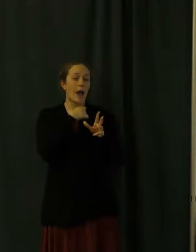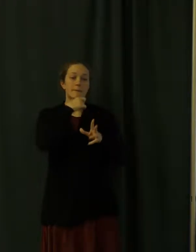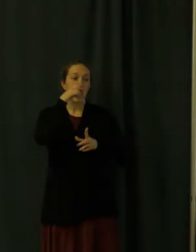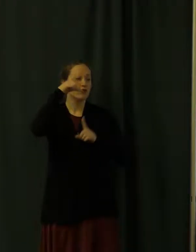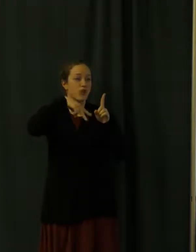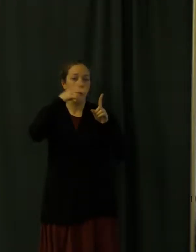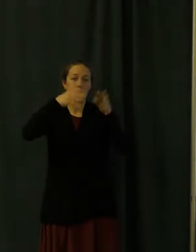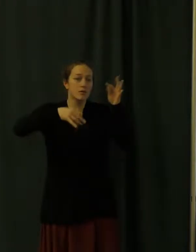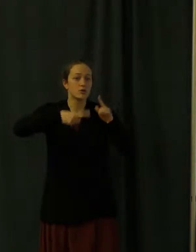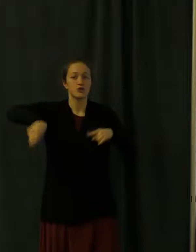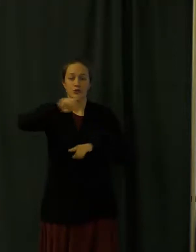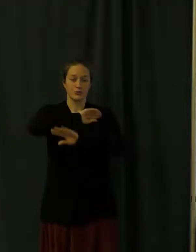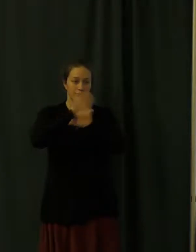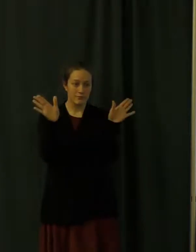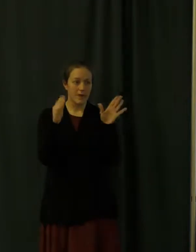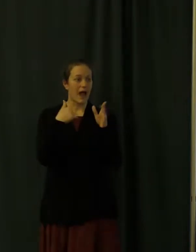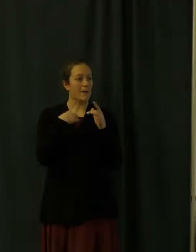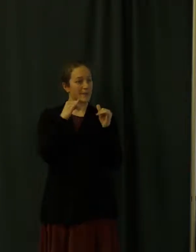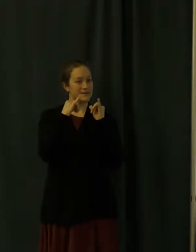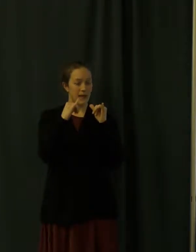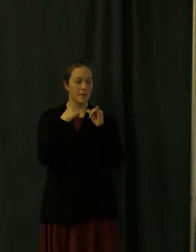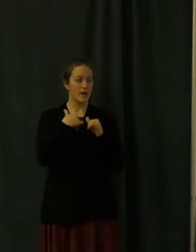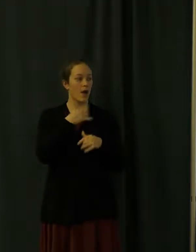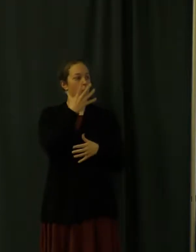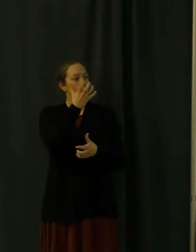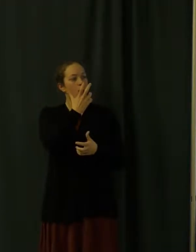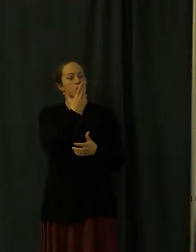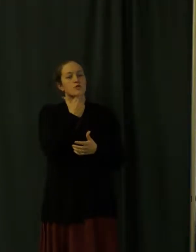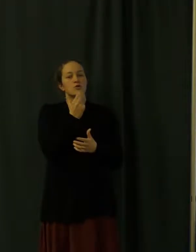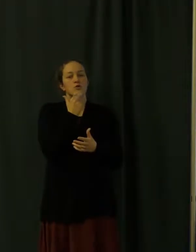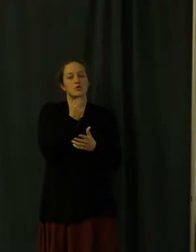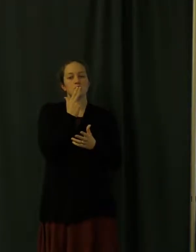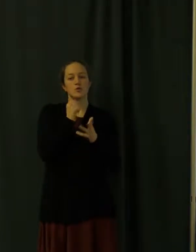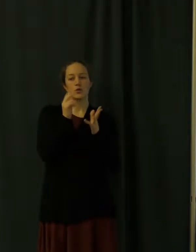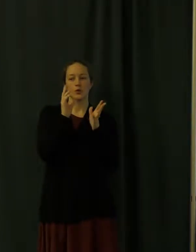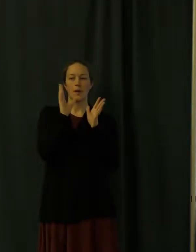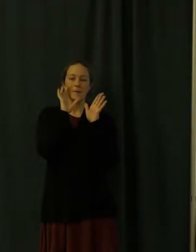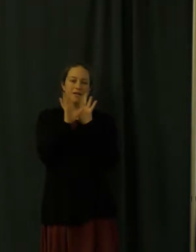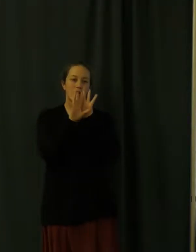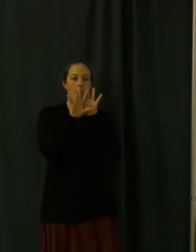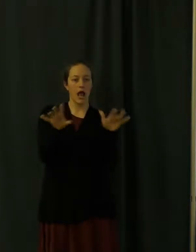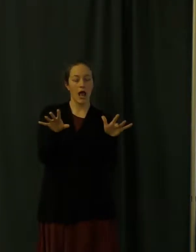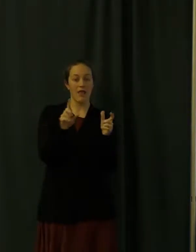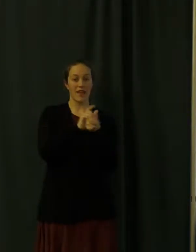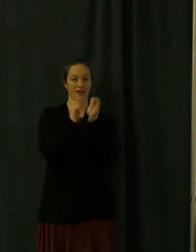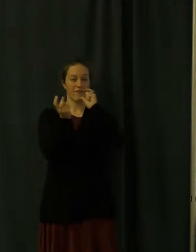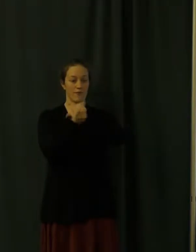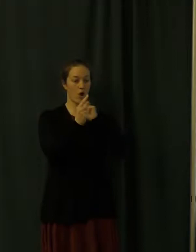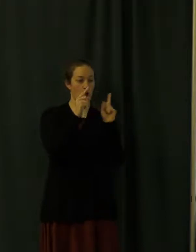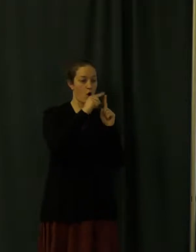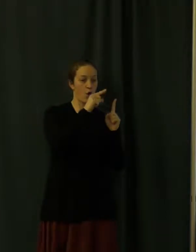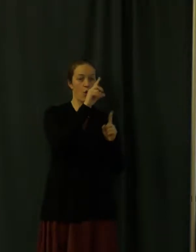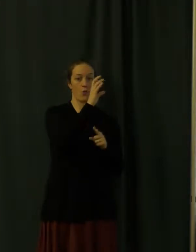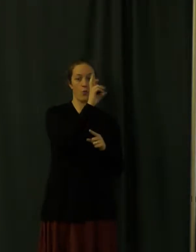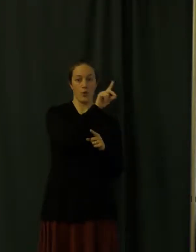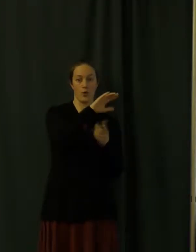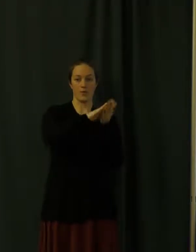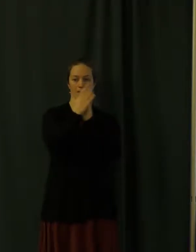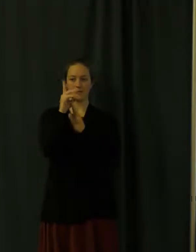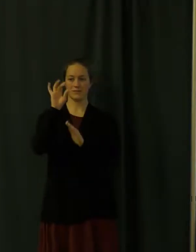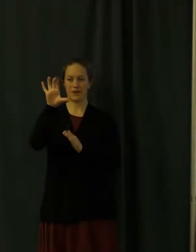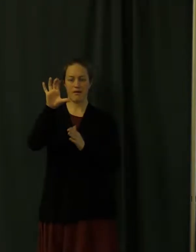way. But they want really cutesy newsletters, and when they convert their Word newsletter to Docs, it's a hot